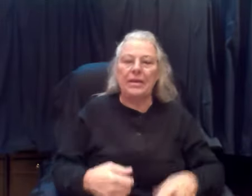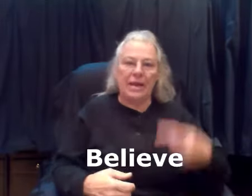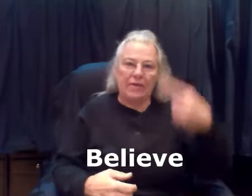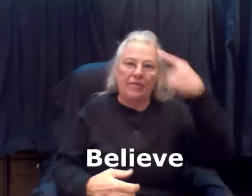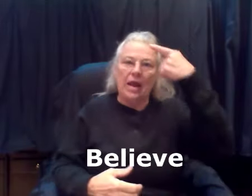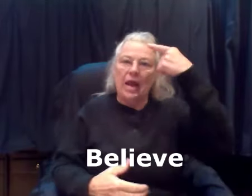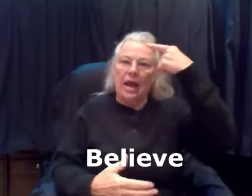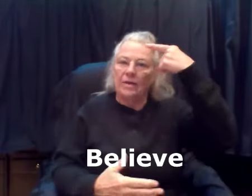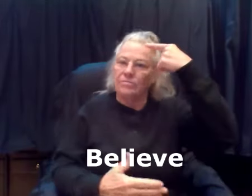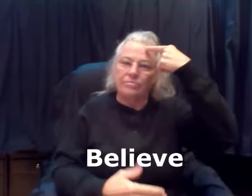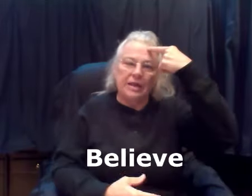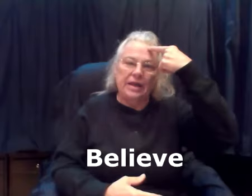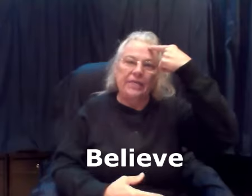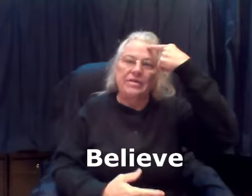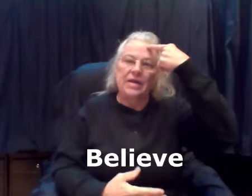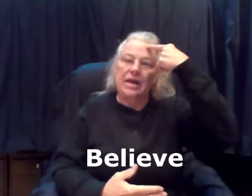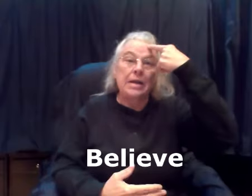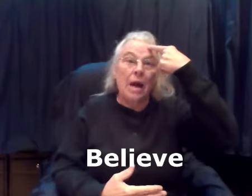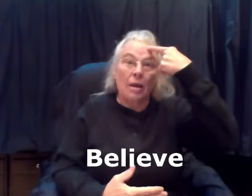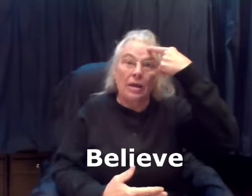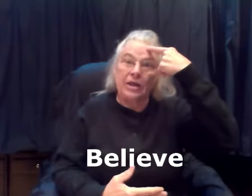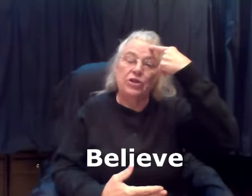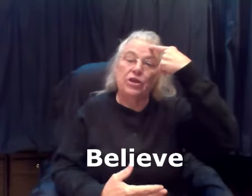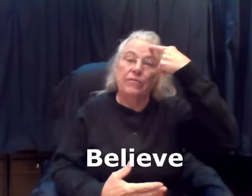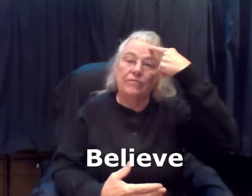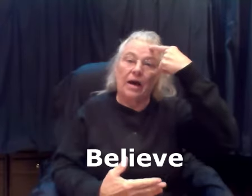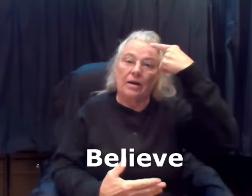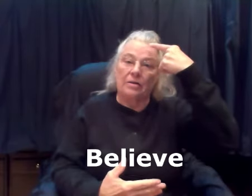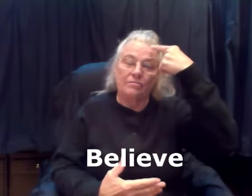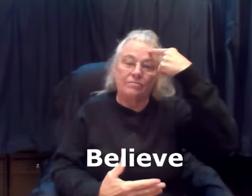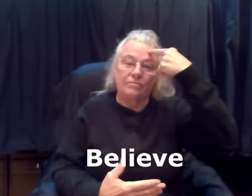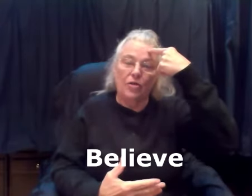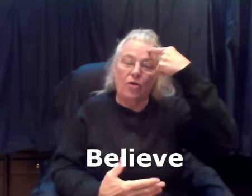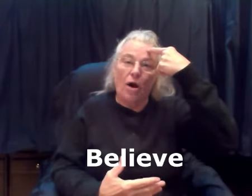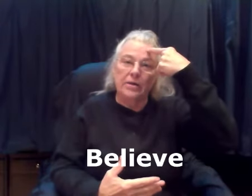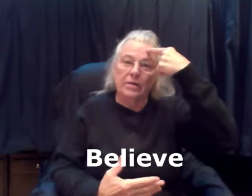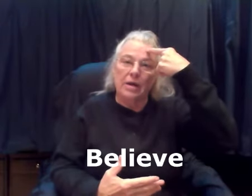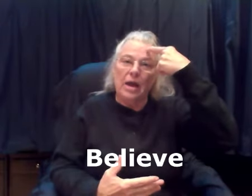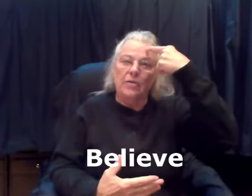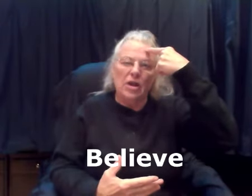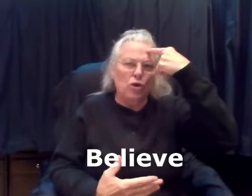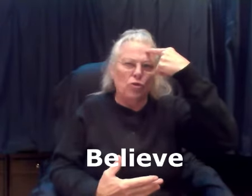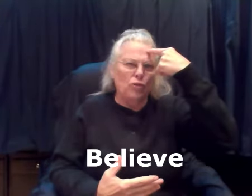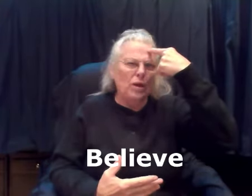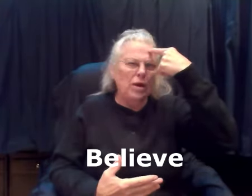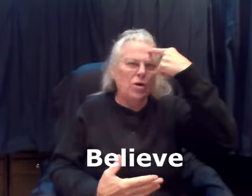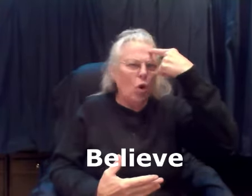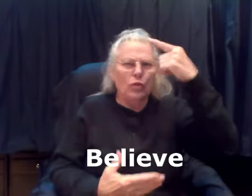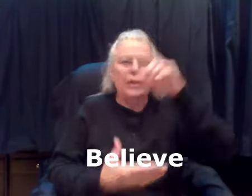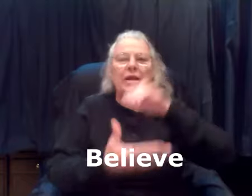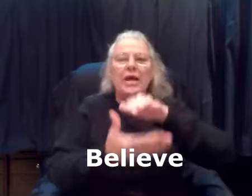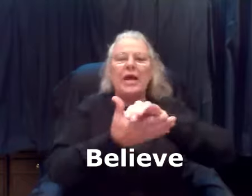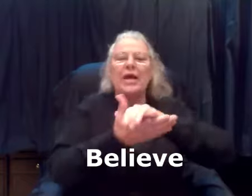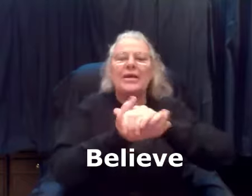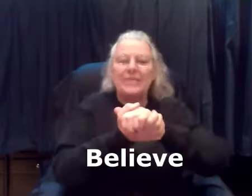Believe. And believe is a knowledge, thought that you really are holding